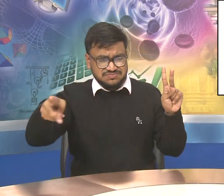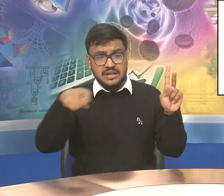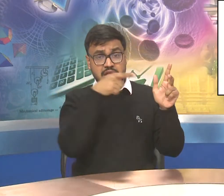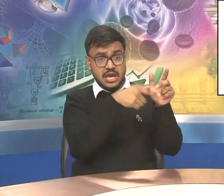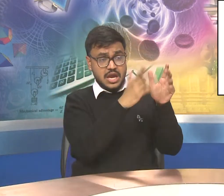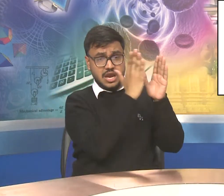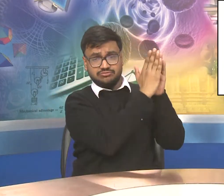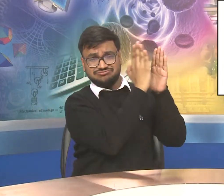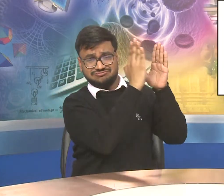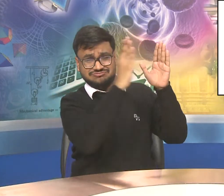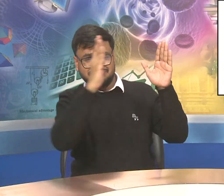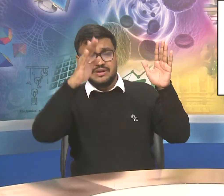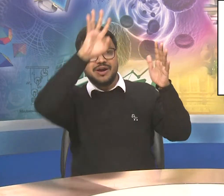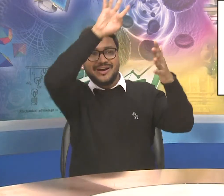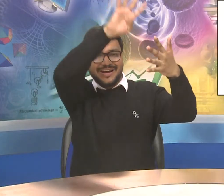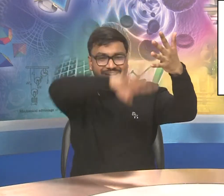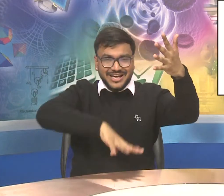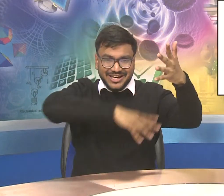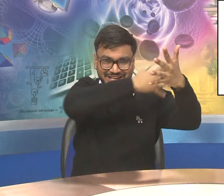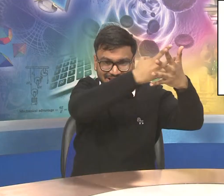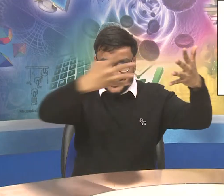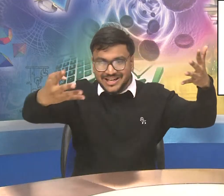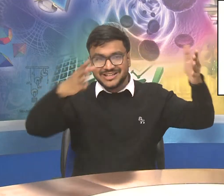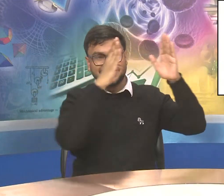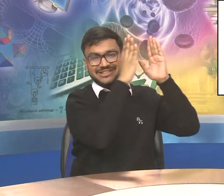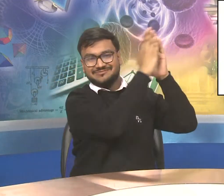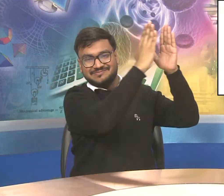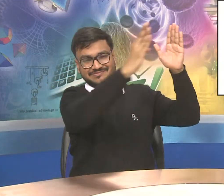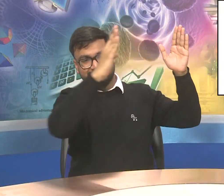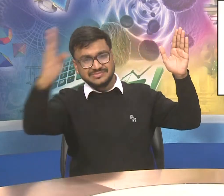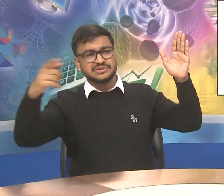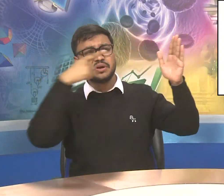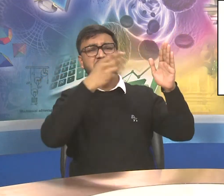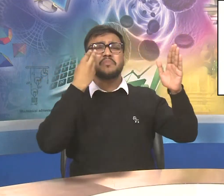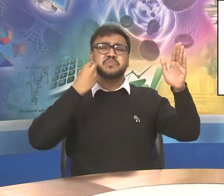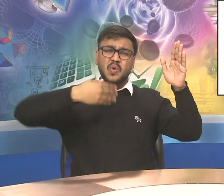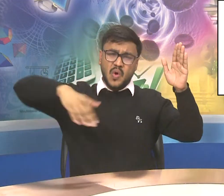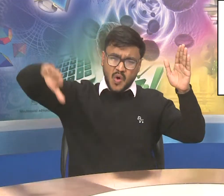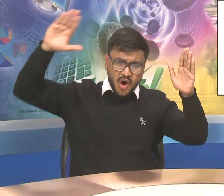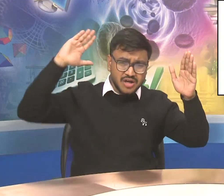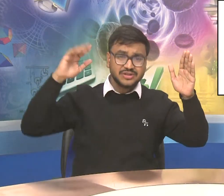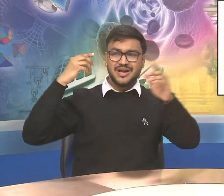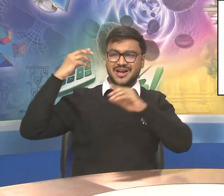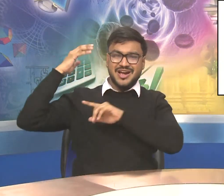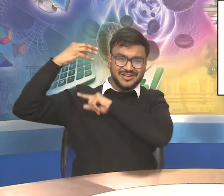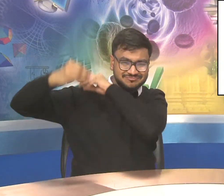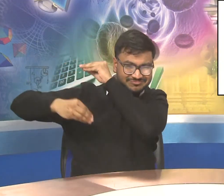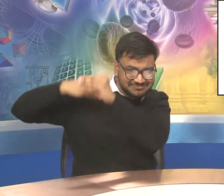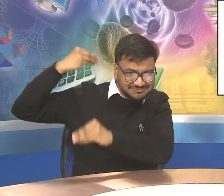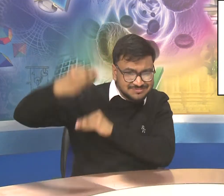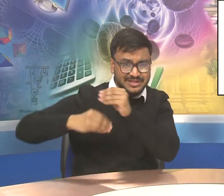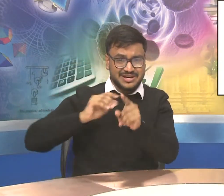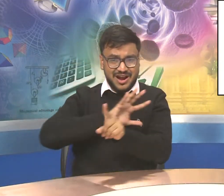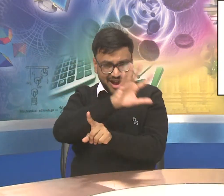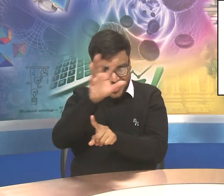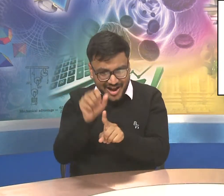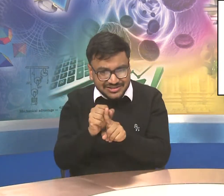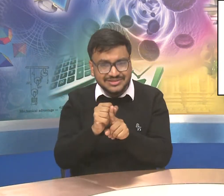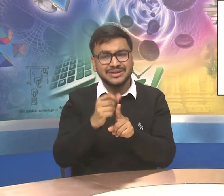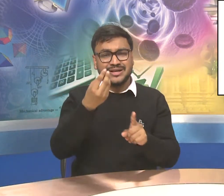Literature can be anything, whether it is history, geography, science or English. It is related